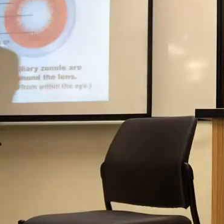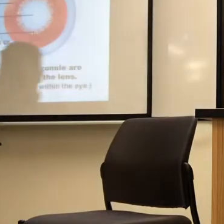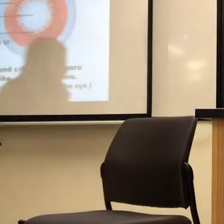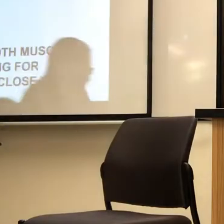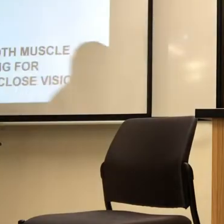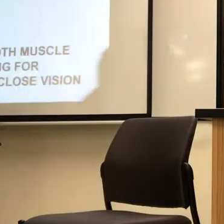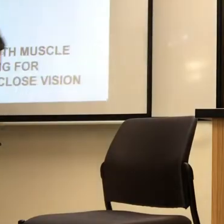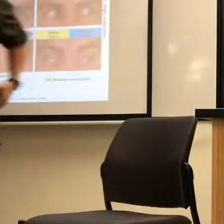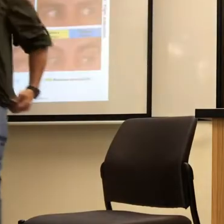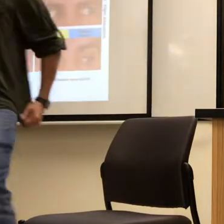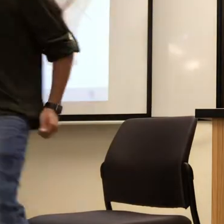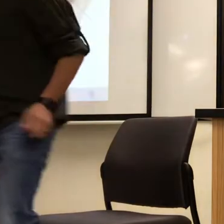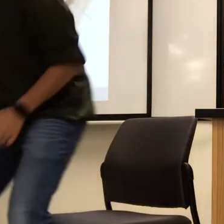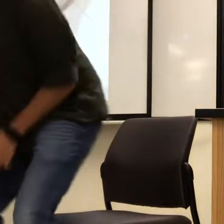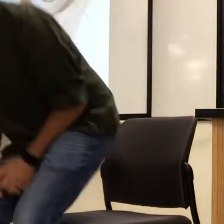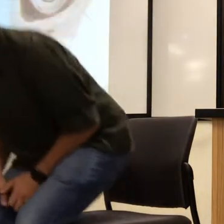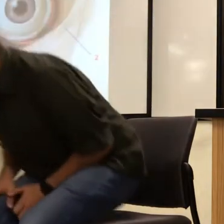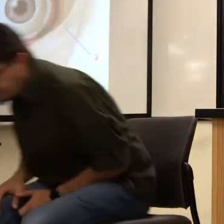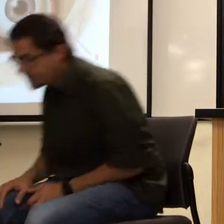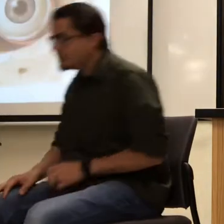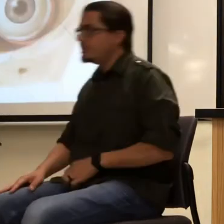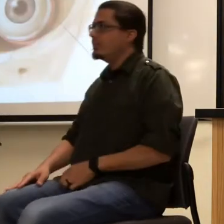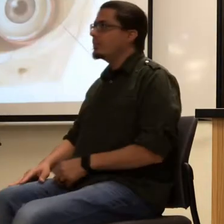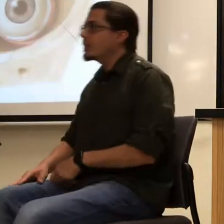Go back to this slide here.